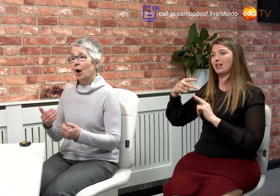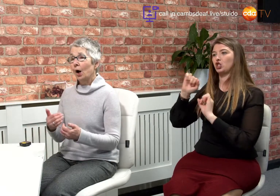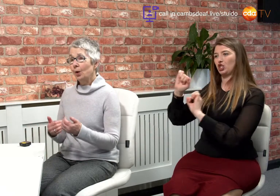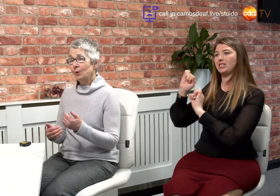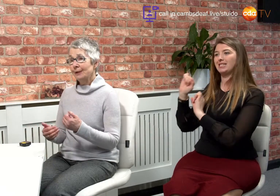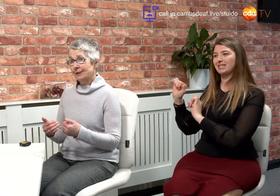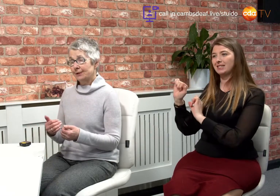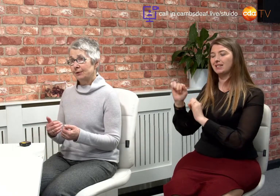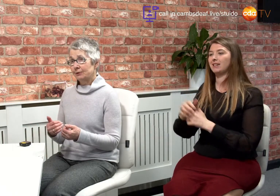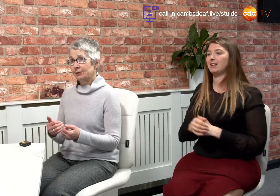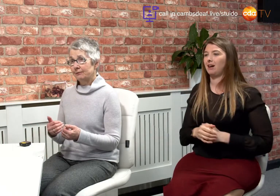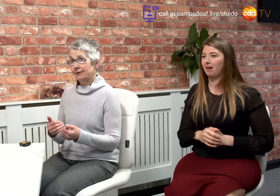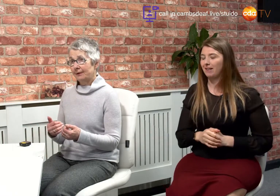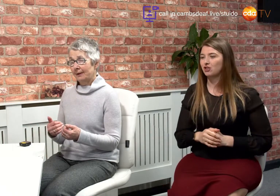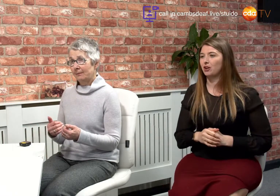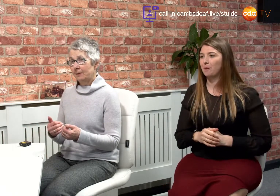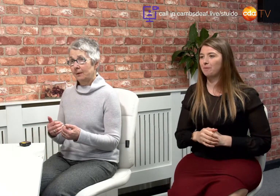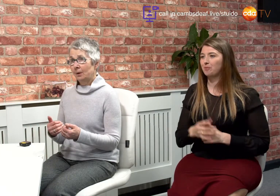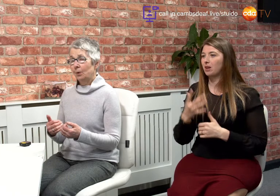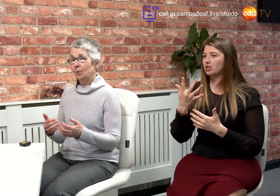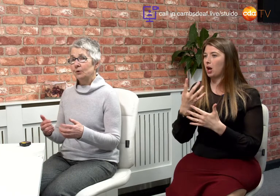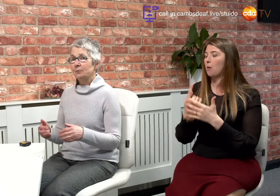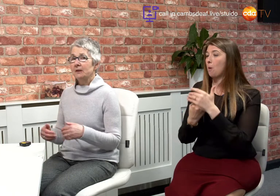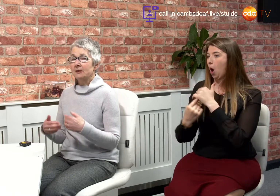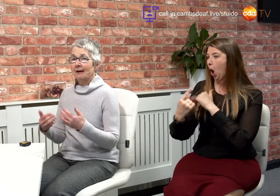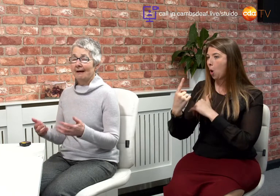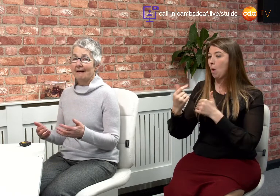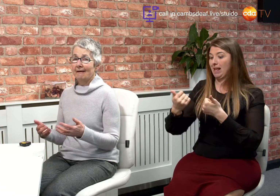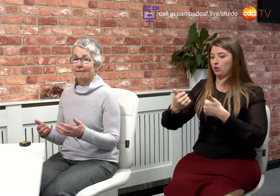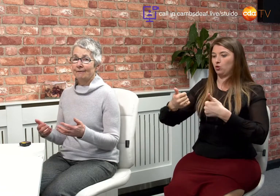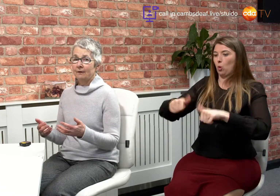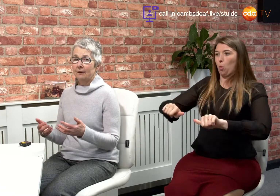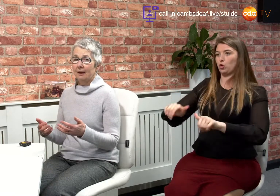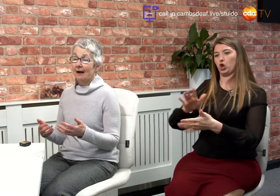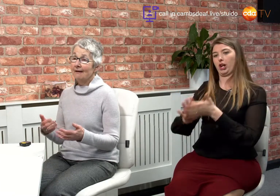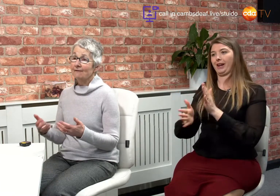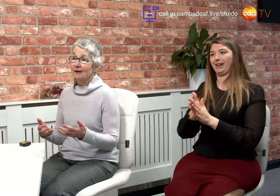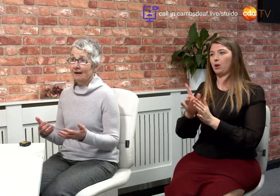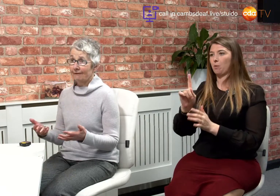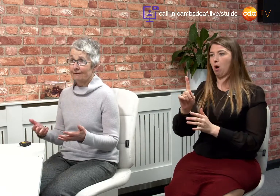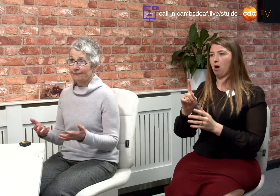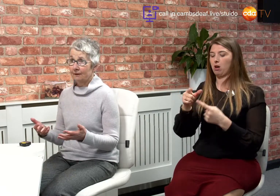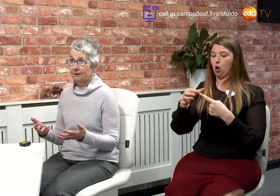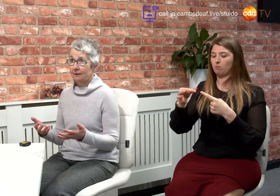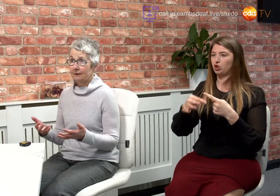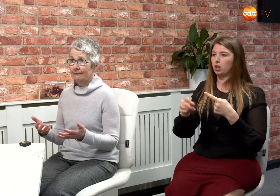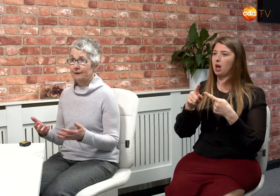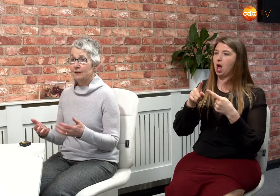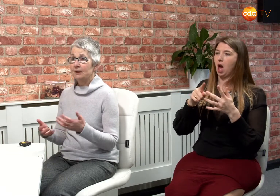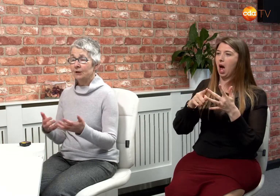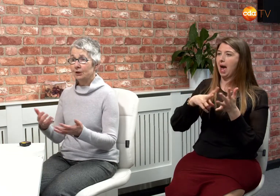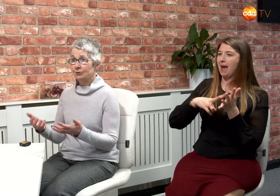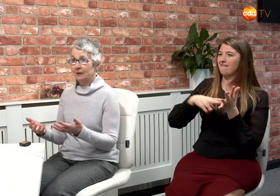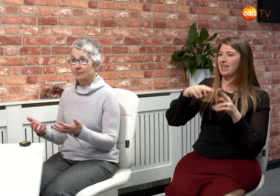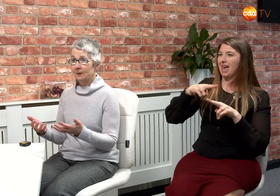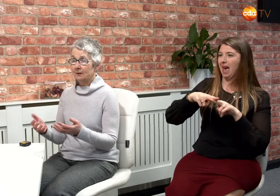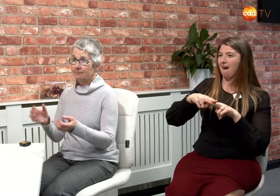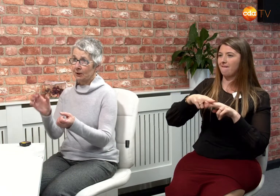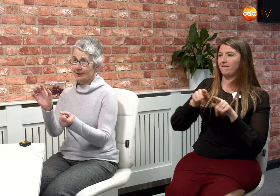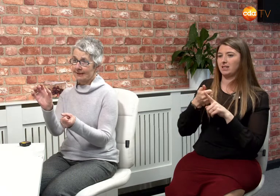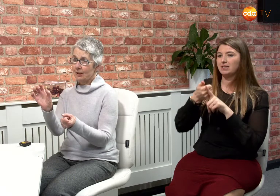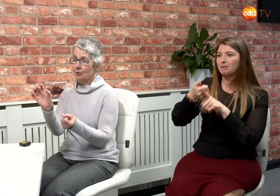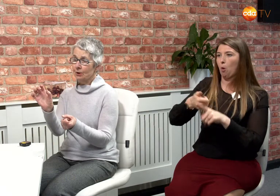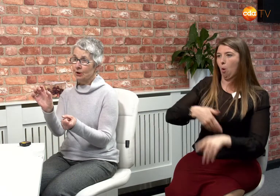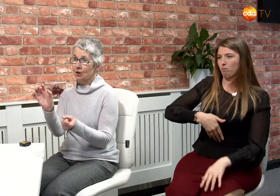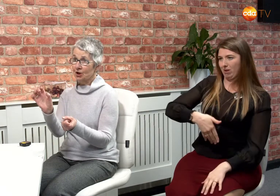So the only solution for them would be to have IVF, fertility